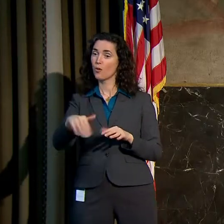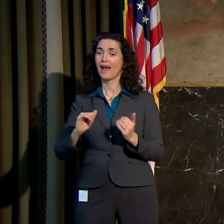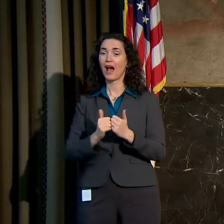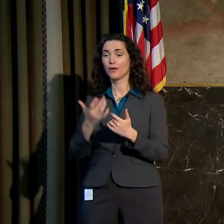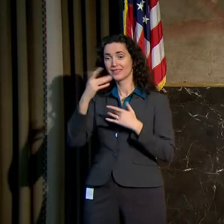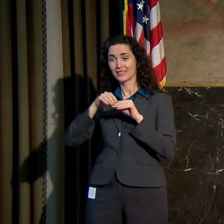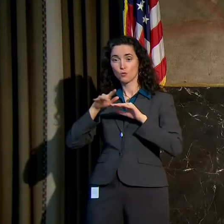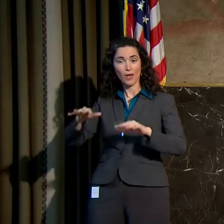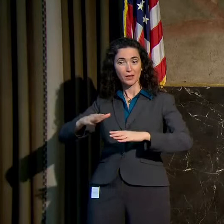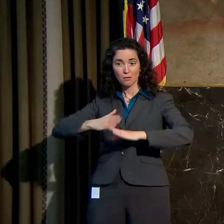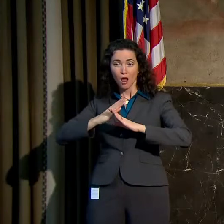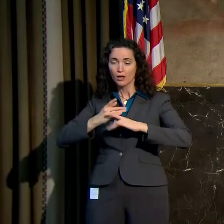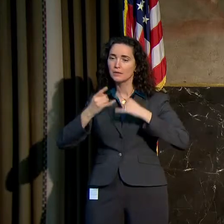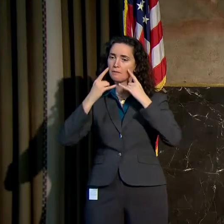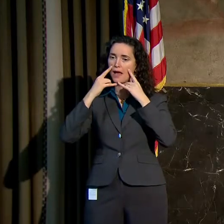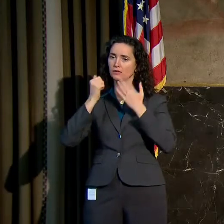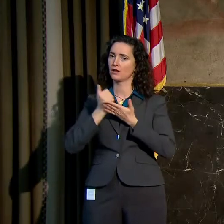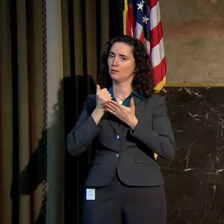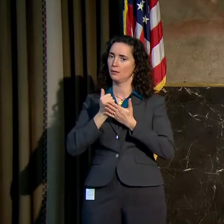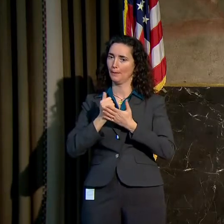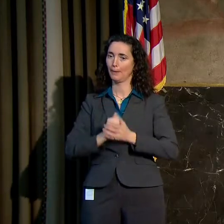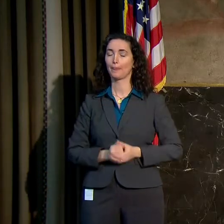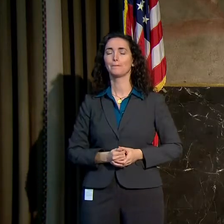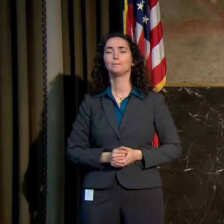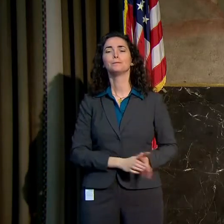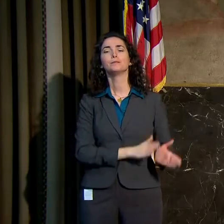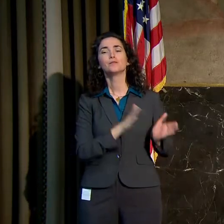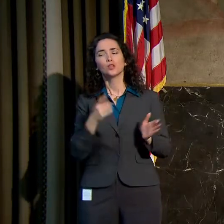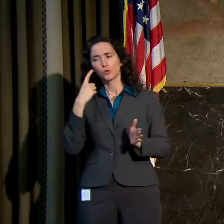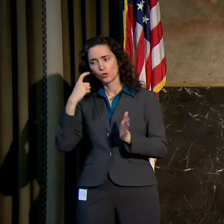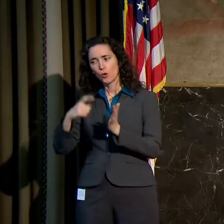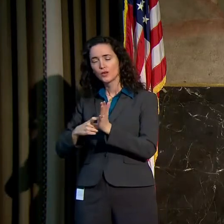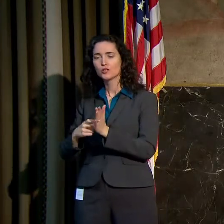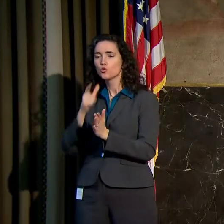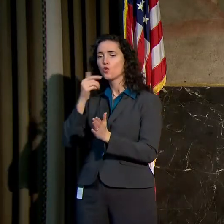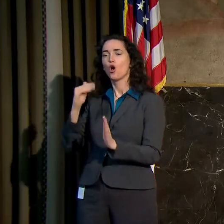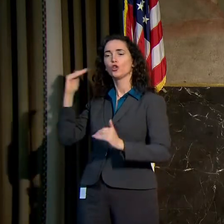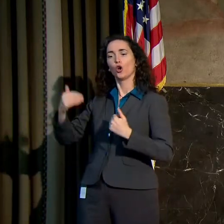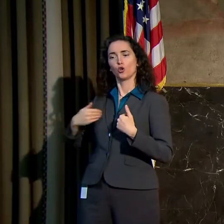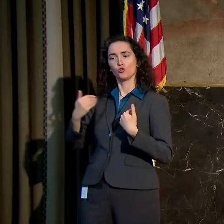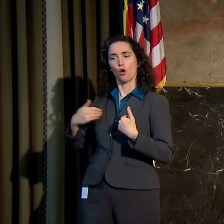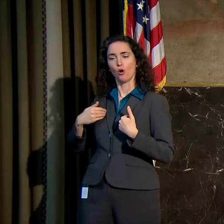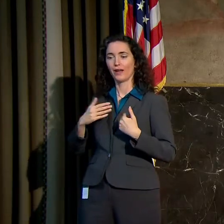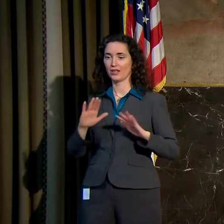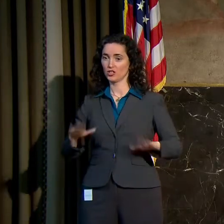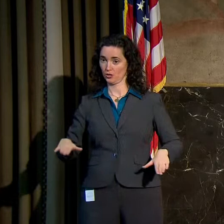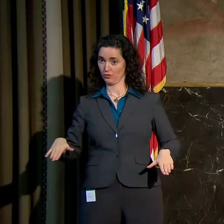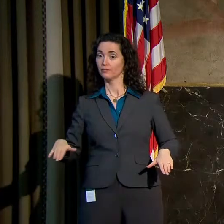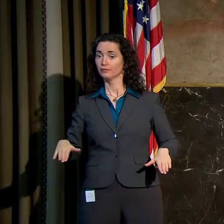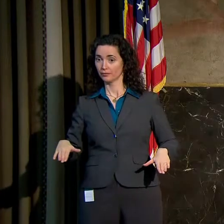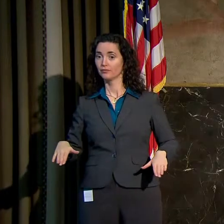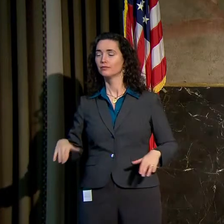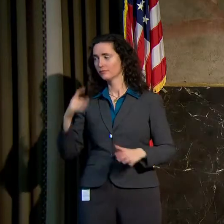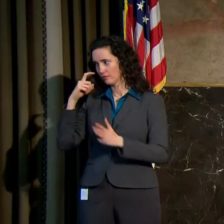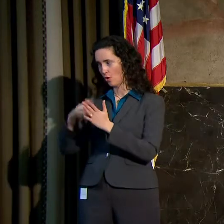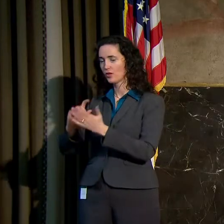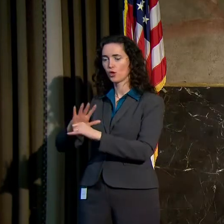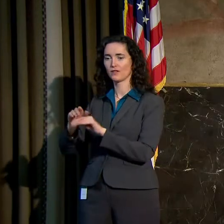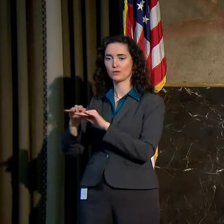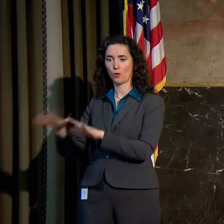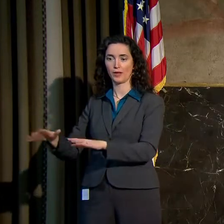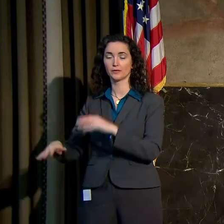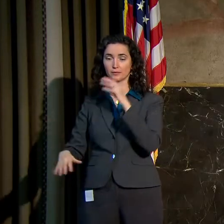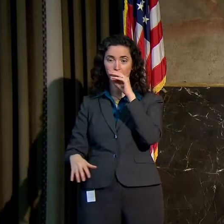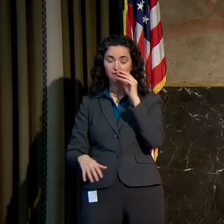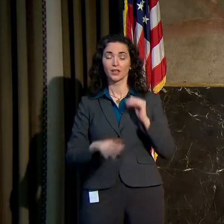We're also seeing startling numbers among young adults and children. 6 COVID-associated deaths have occurred among